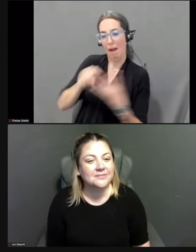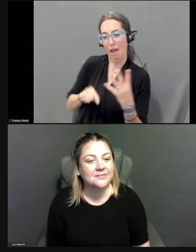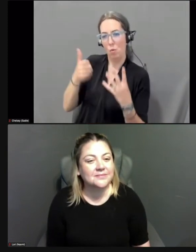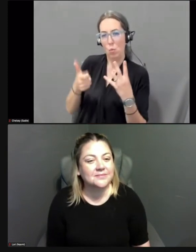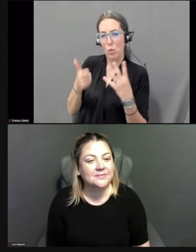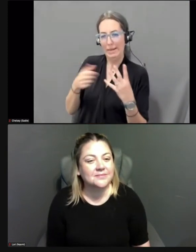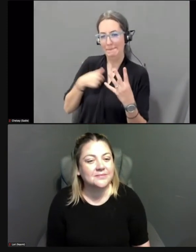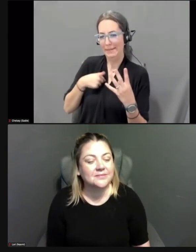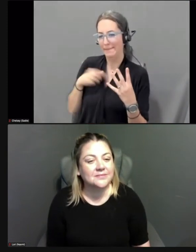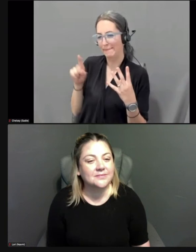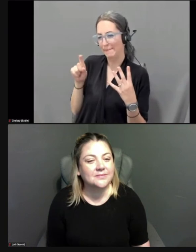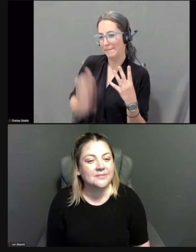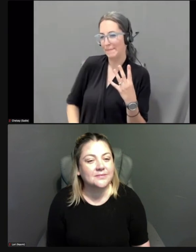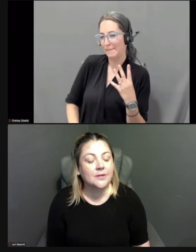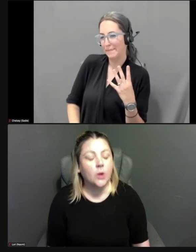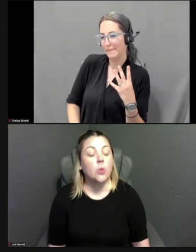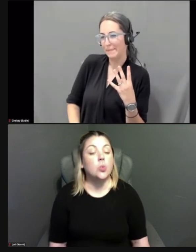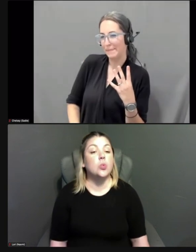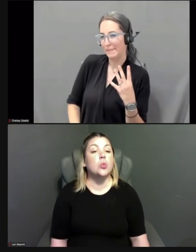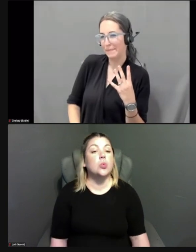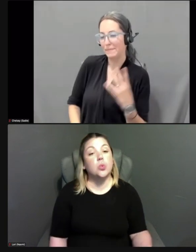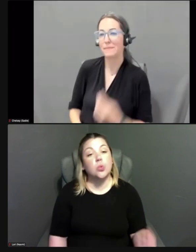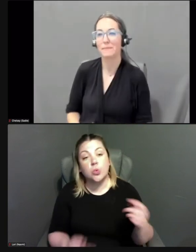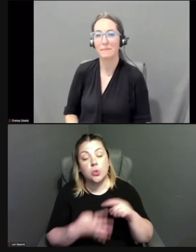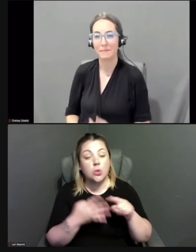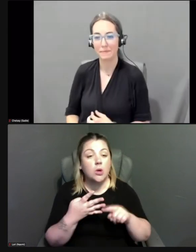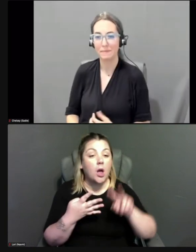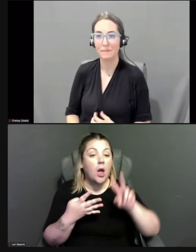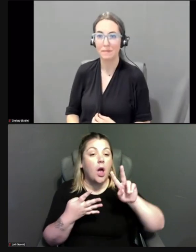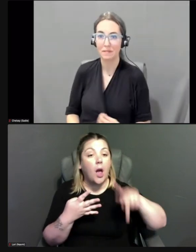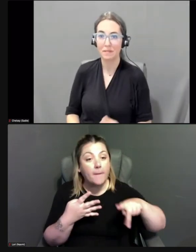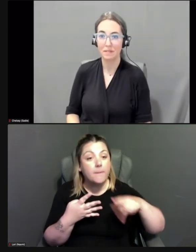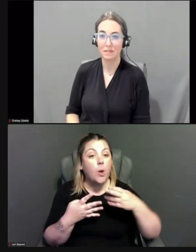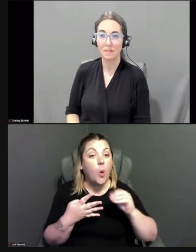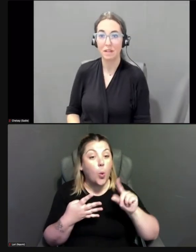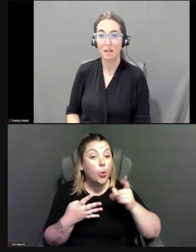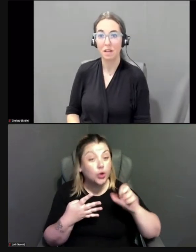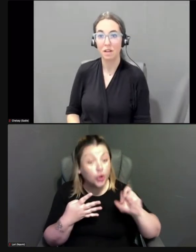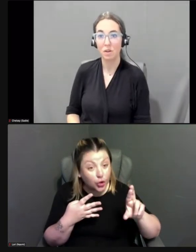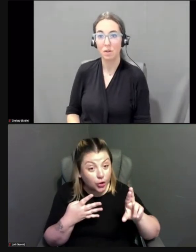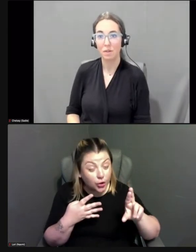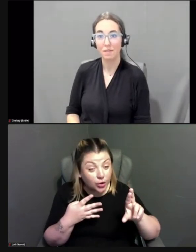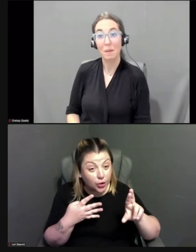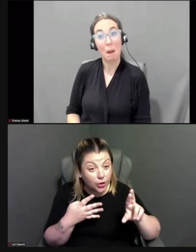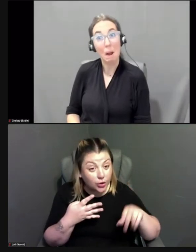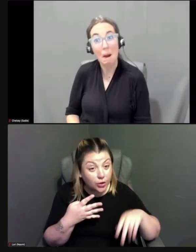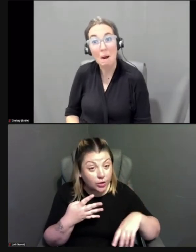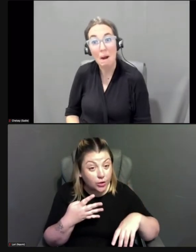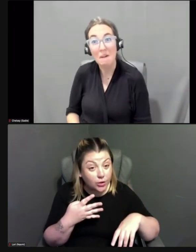is? I would guess that you were an upholder. Upholder? Are you? Yeah.